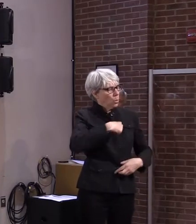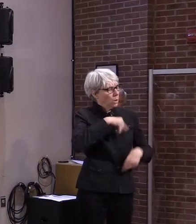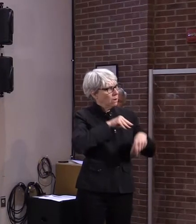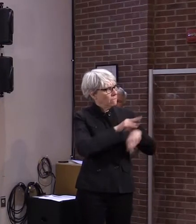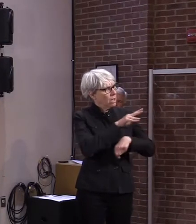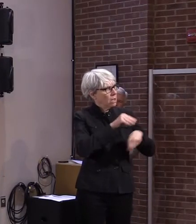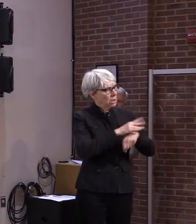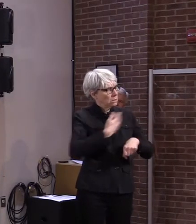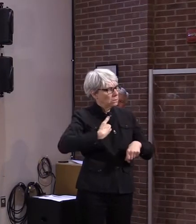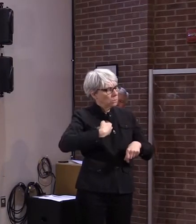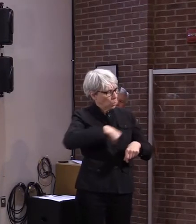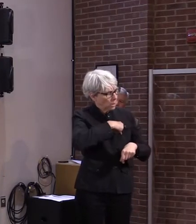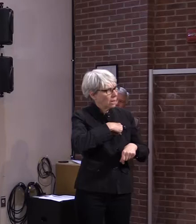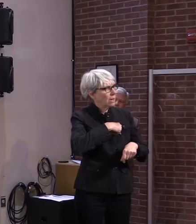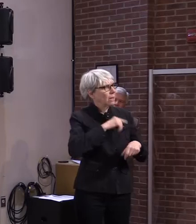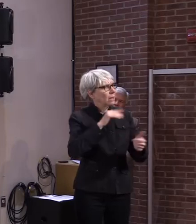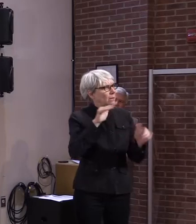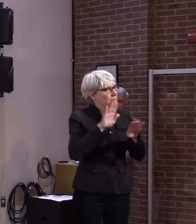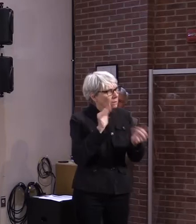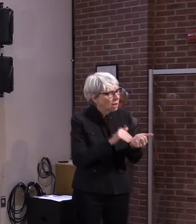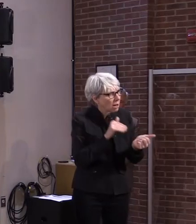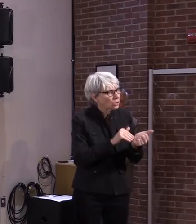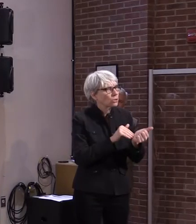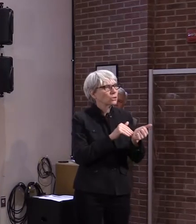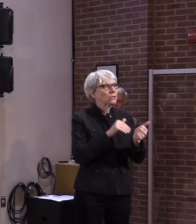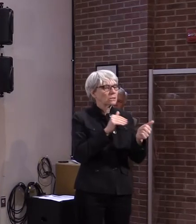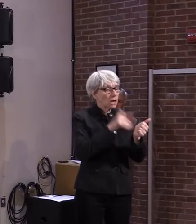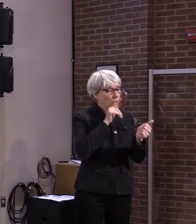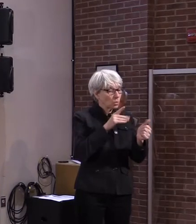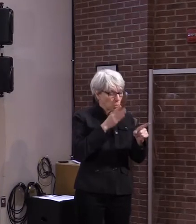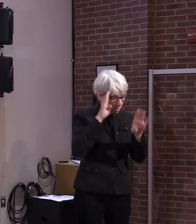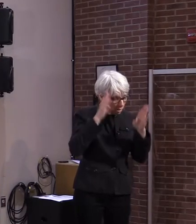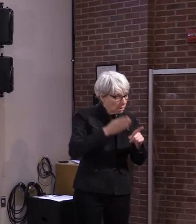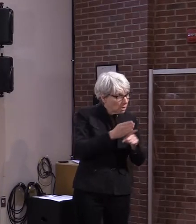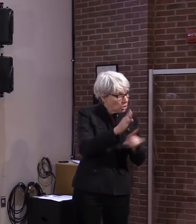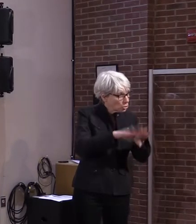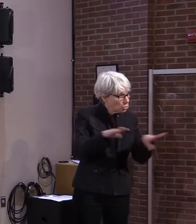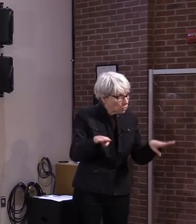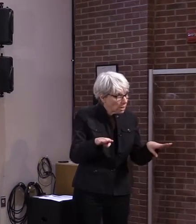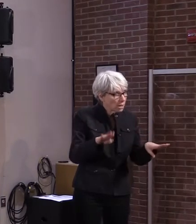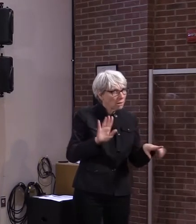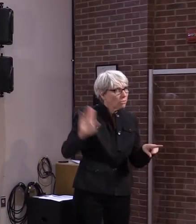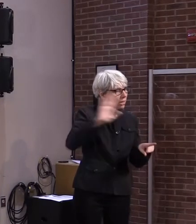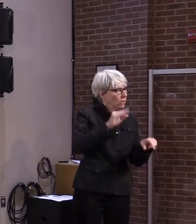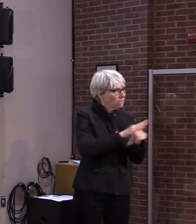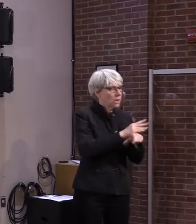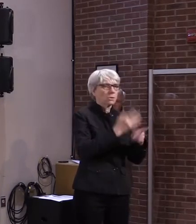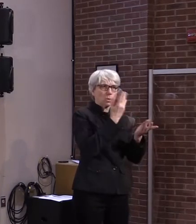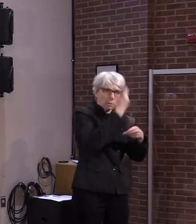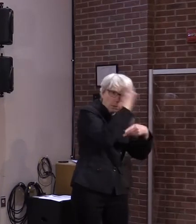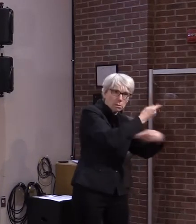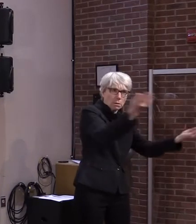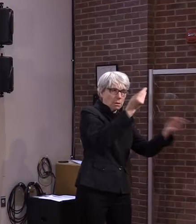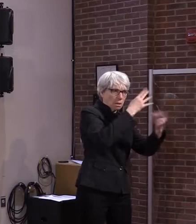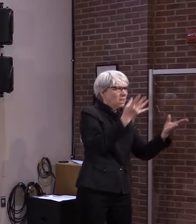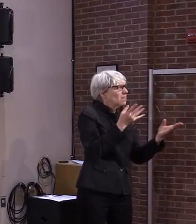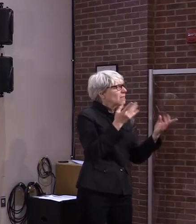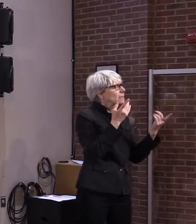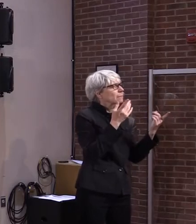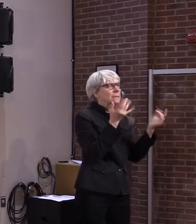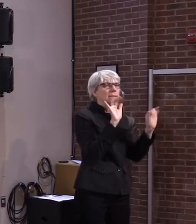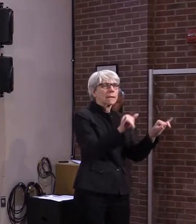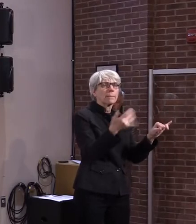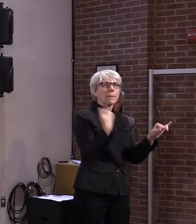community. That happened very much so before the 12 and up age group. A lot of